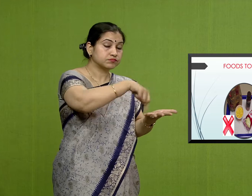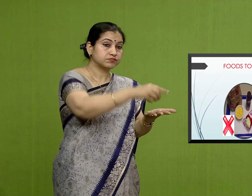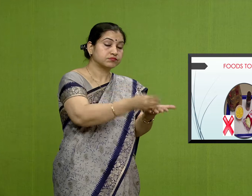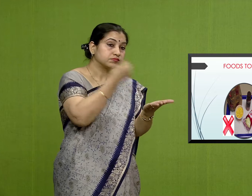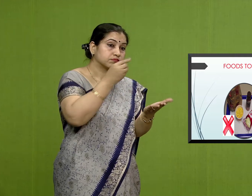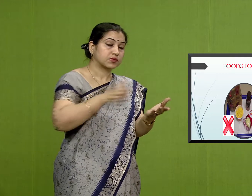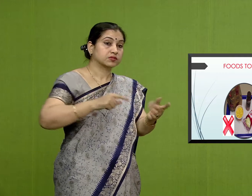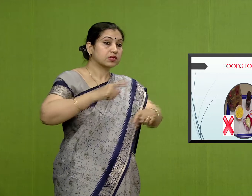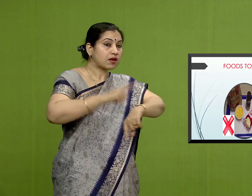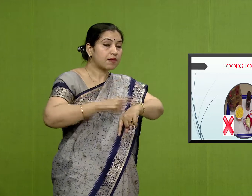of day.